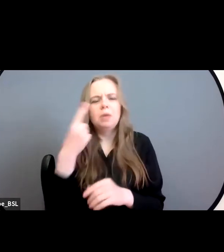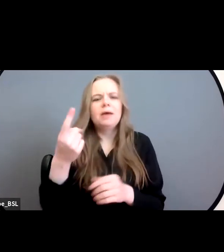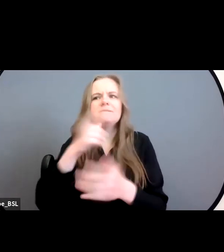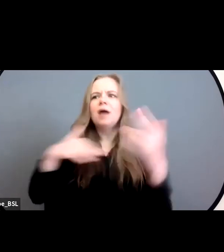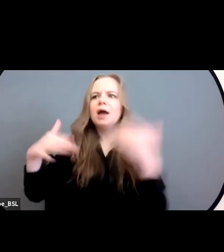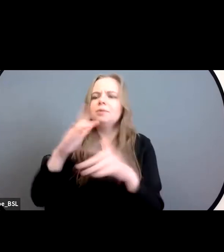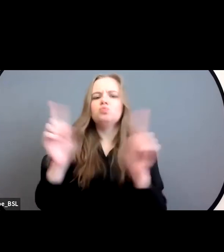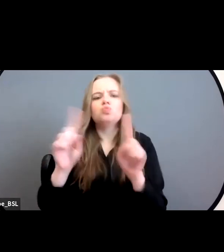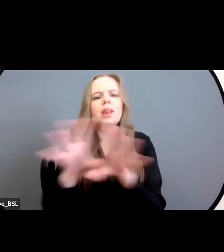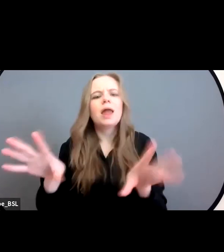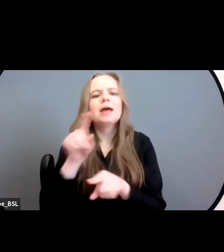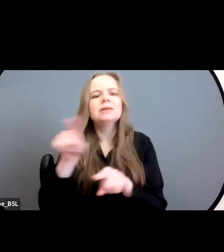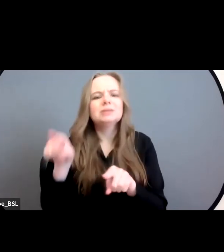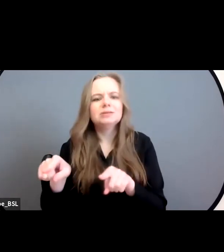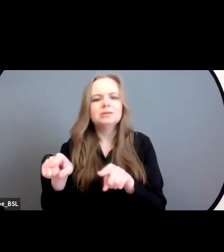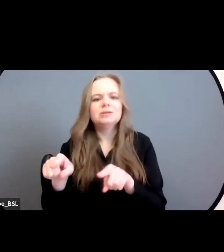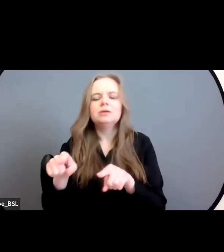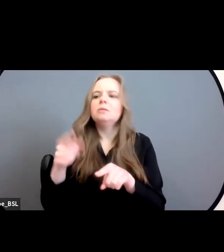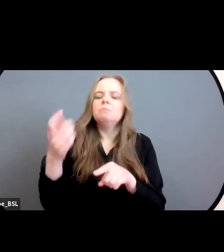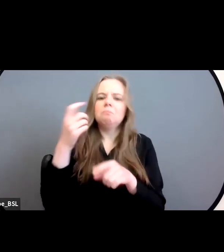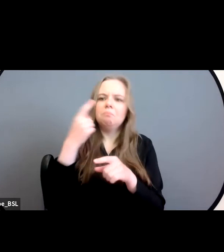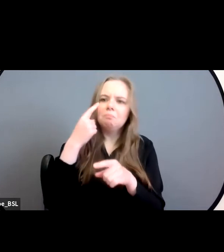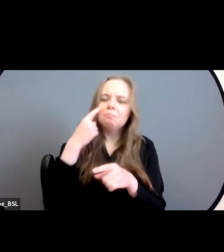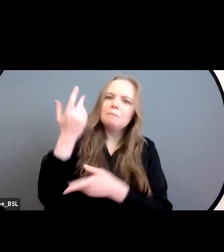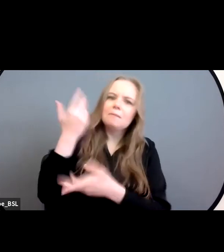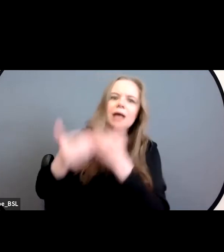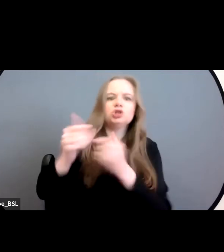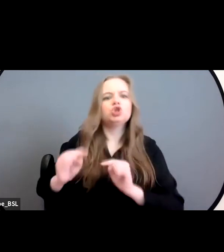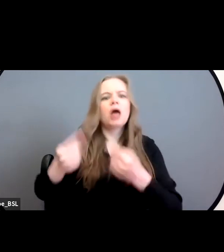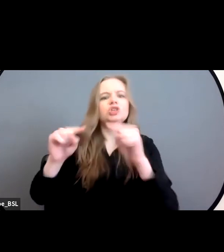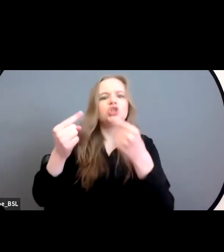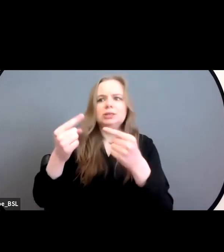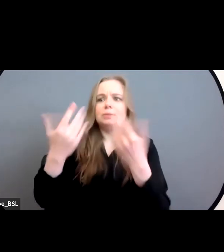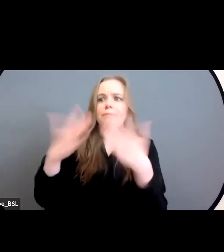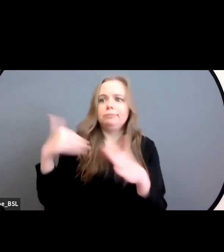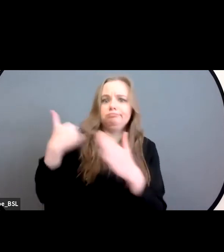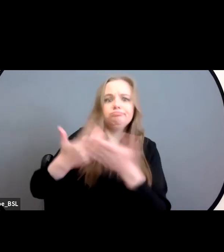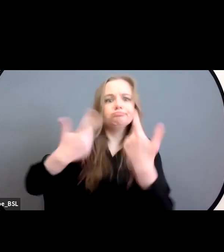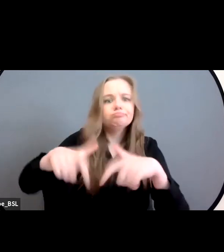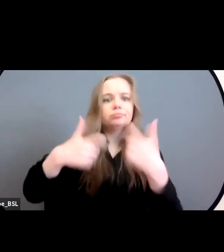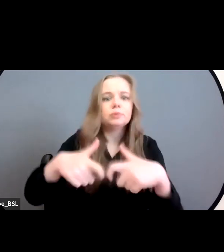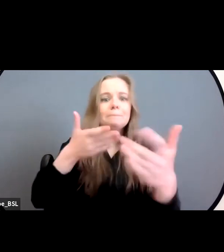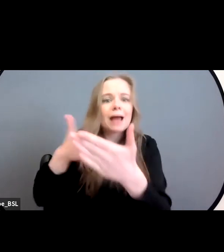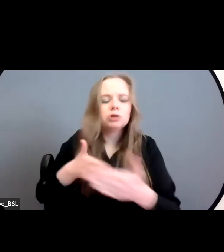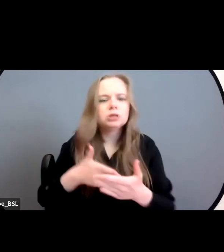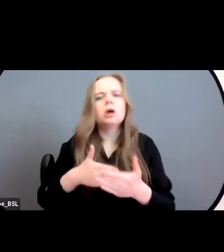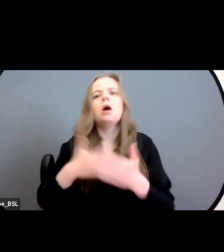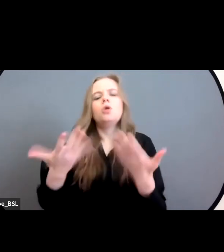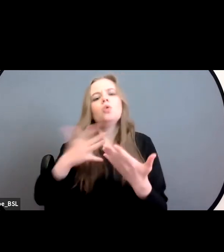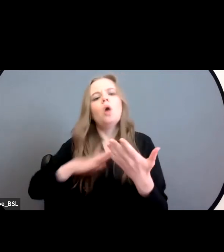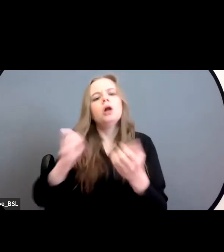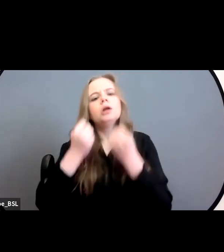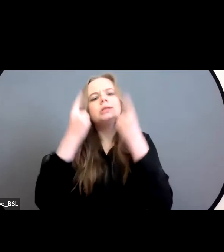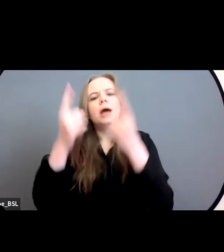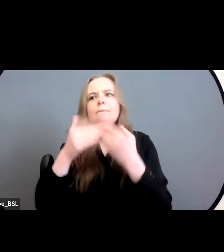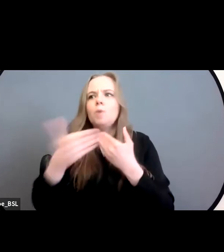those trends that had been really present in the past were still prominent, but also to understand a little bit more around the impact of